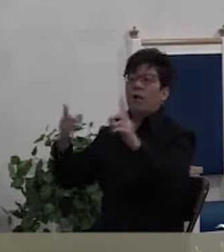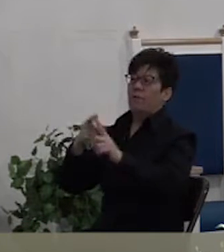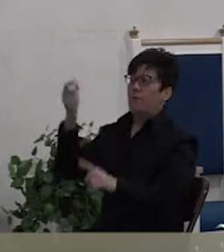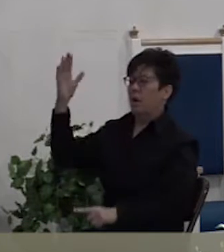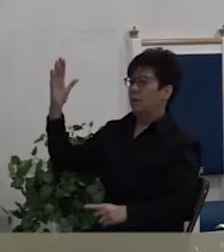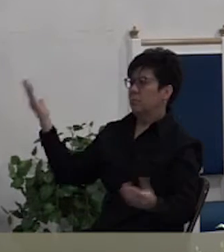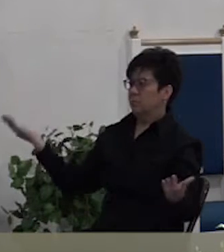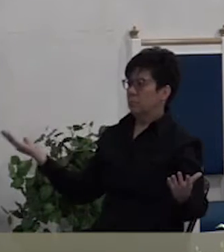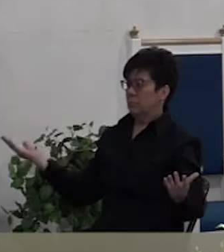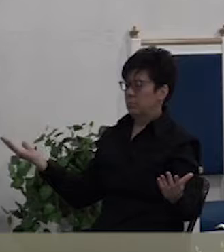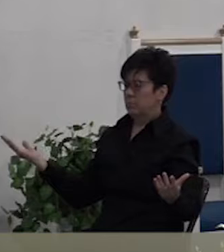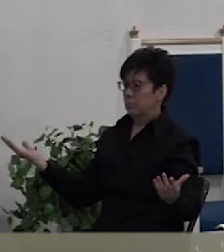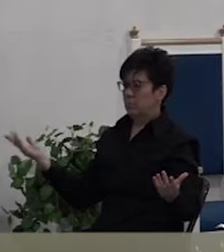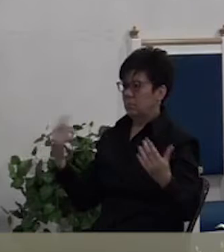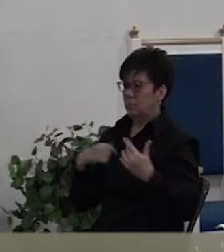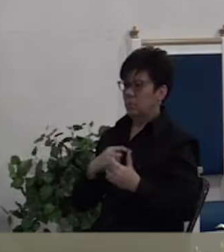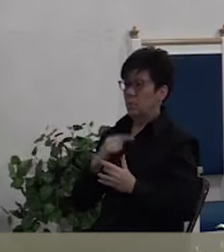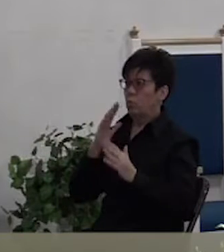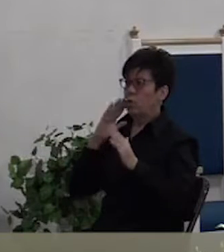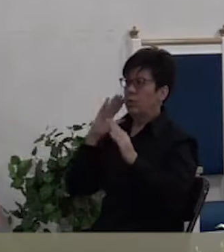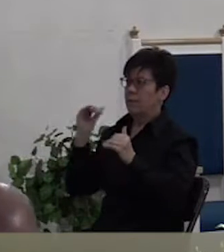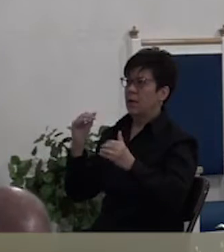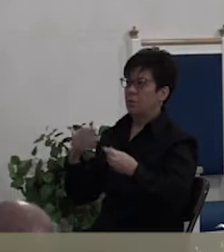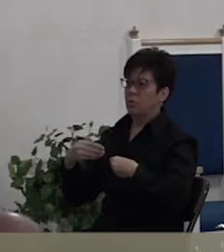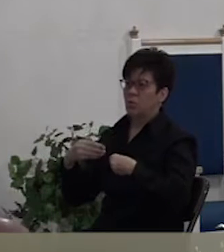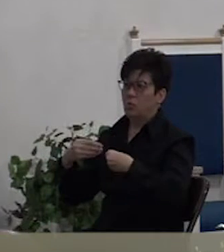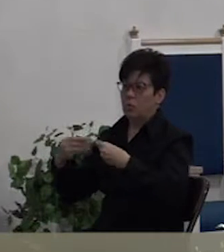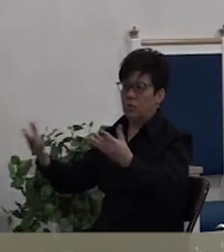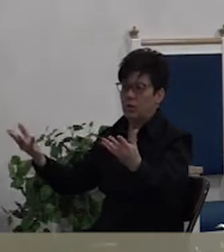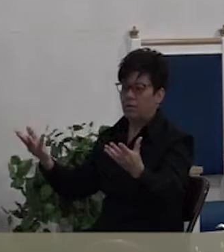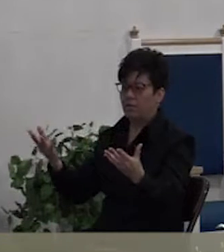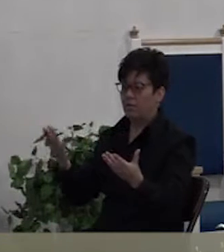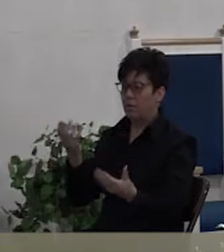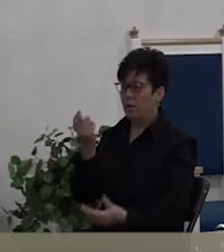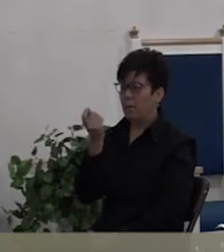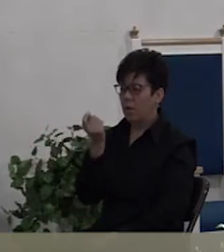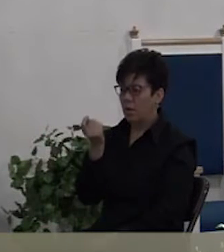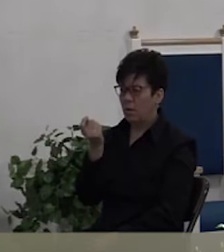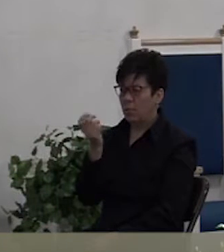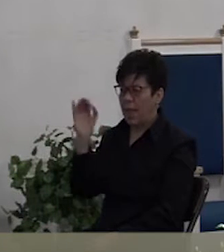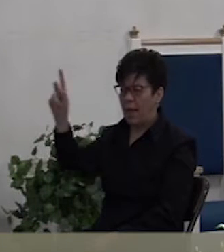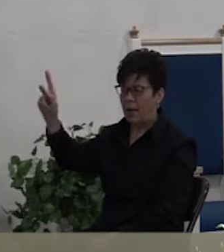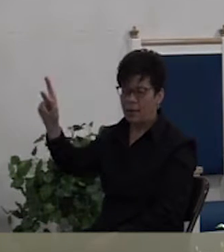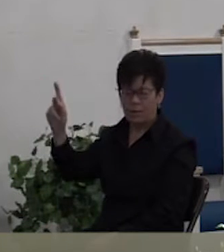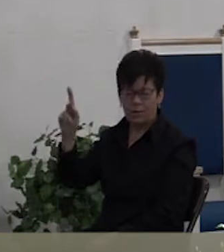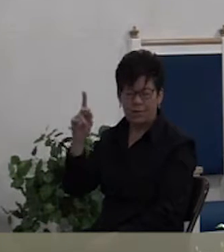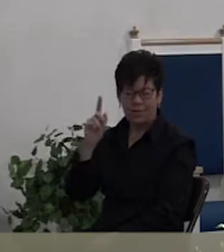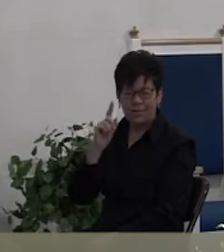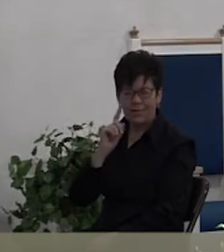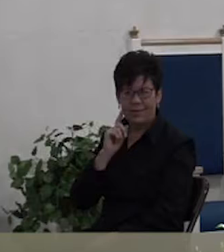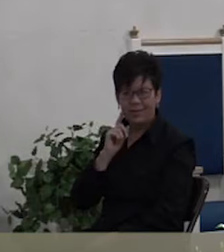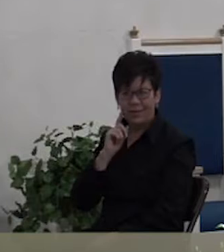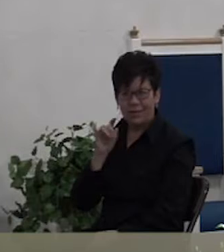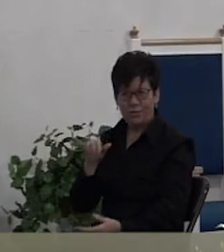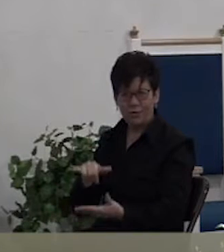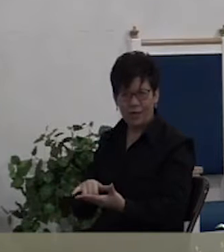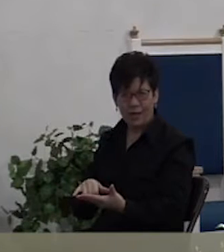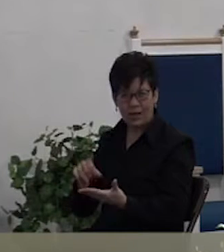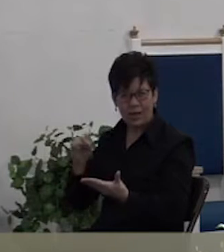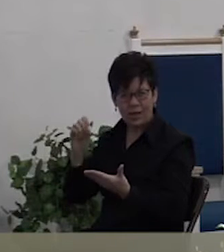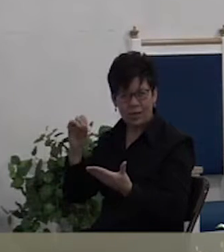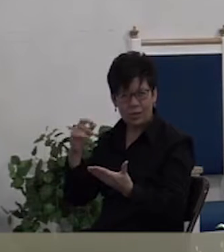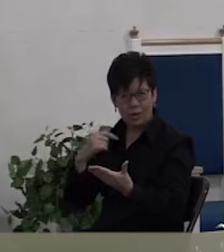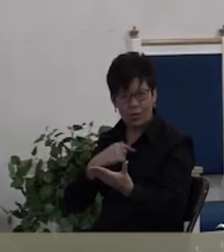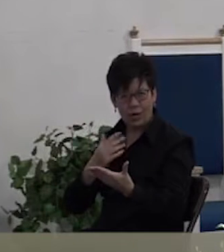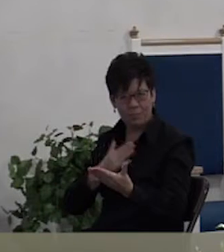God, and we expect to give a little in return for it. And so